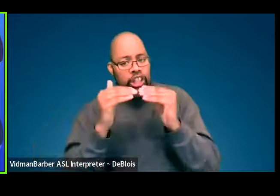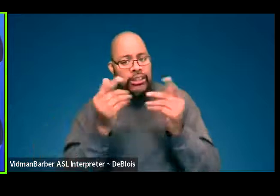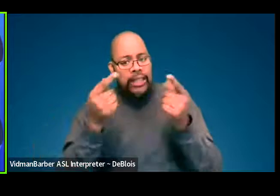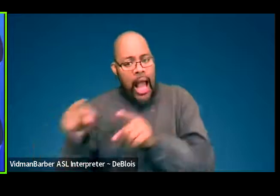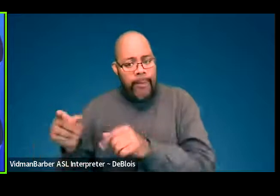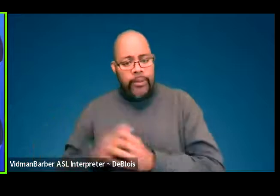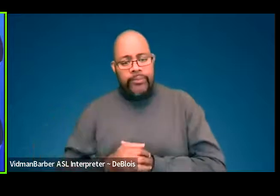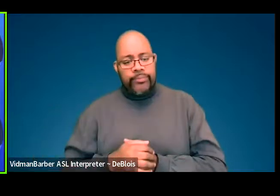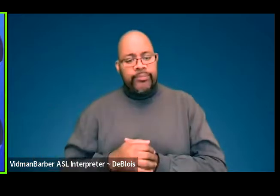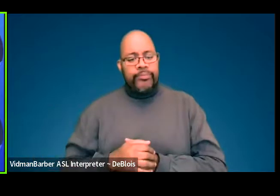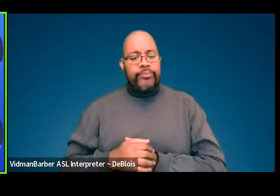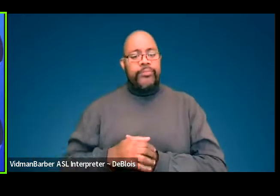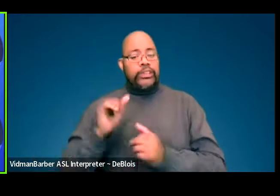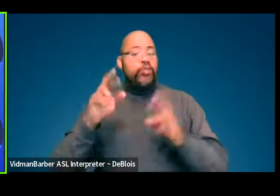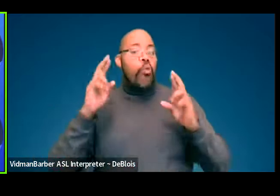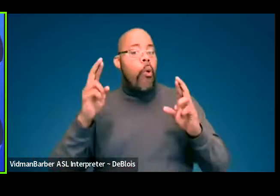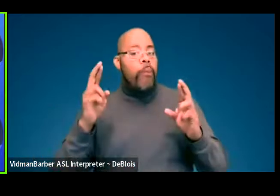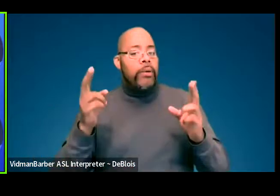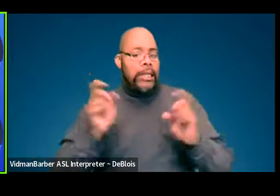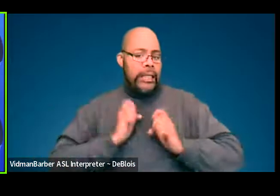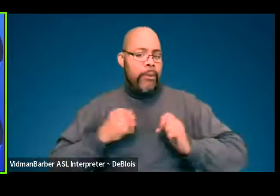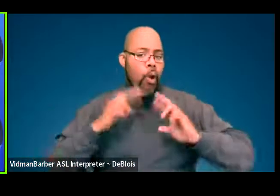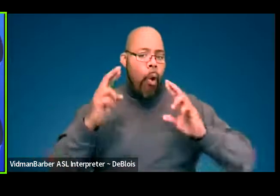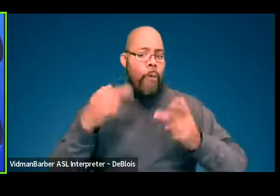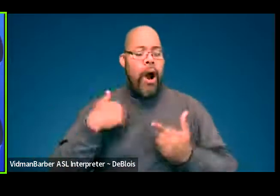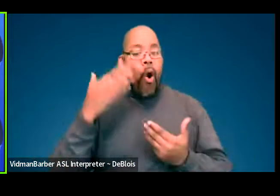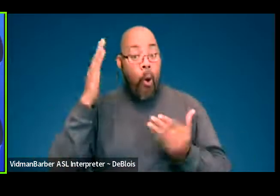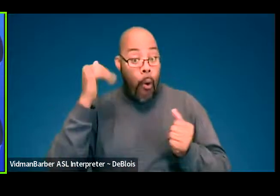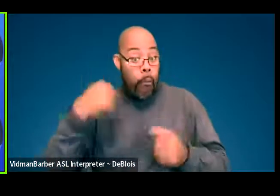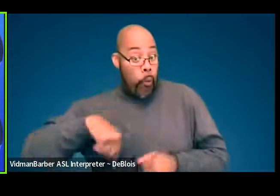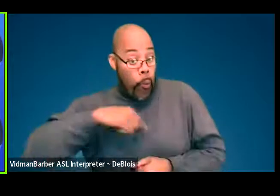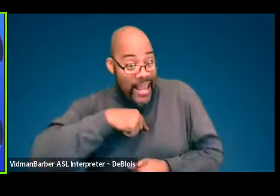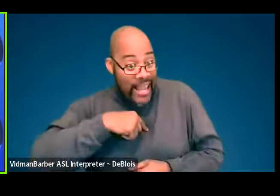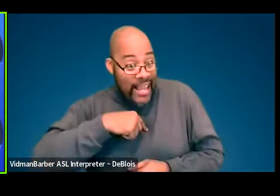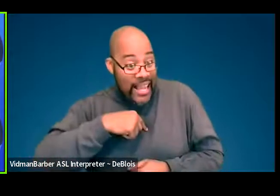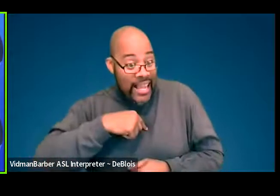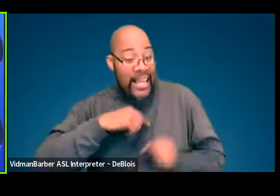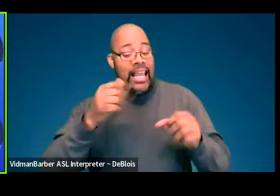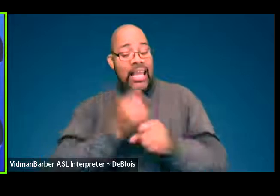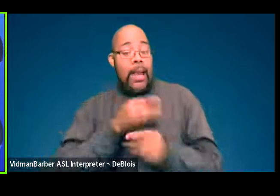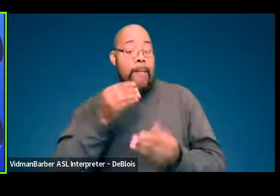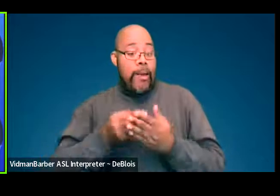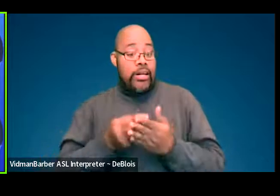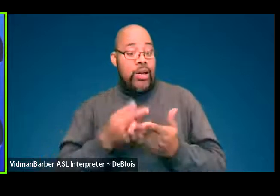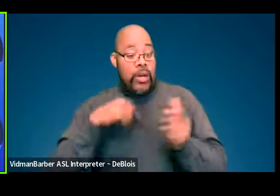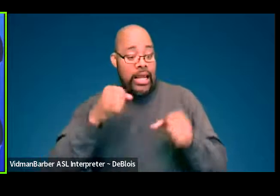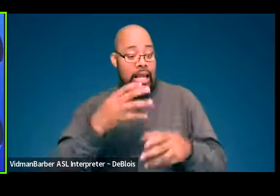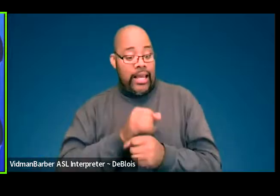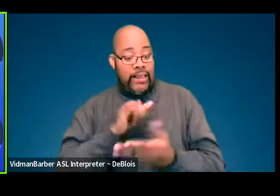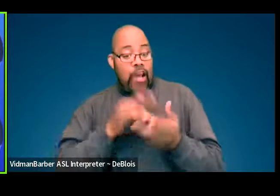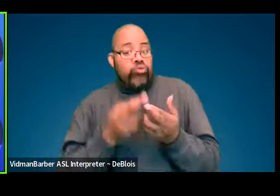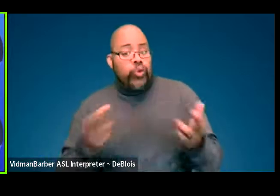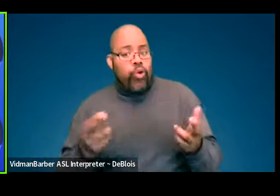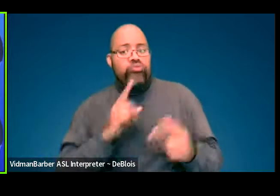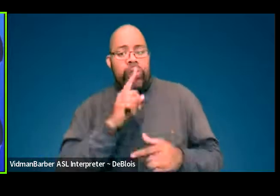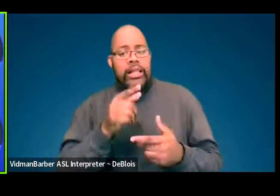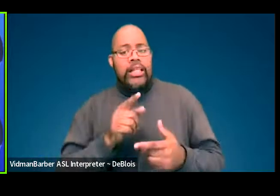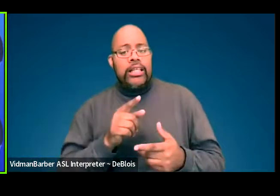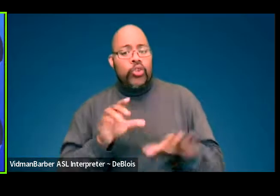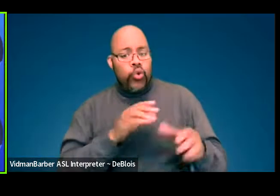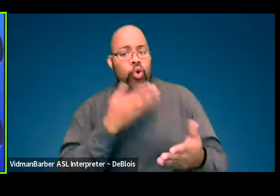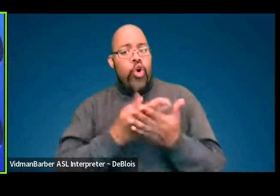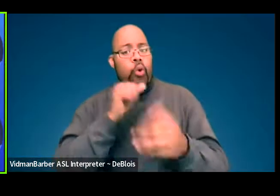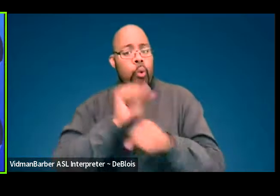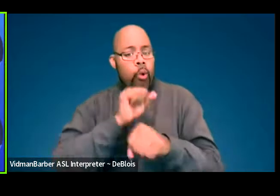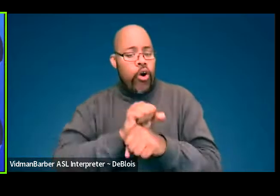on, is hopeful. So I just hope we we can get money, we can get those resources to really actually do the good